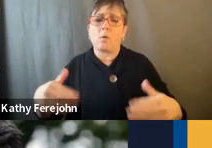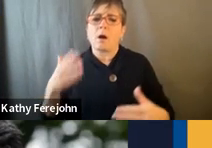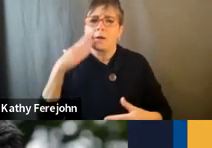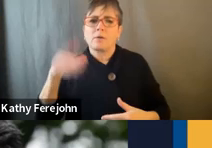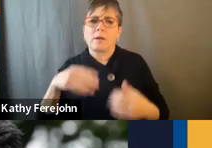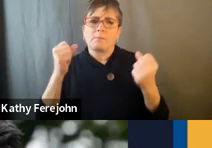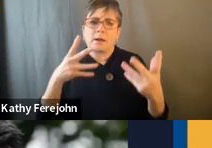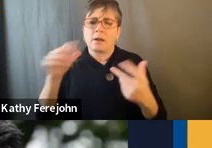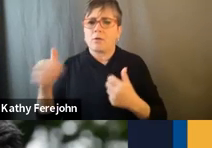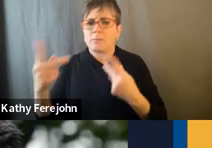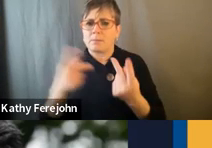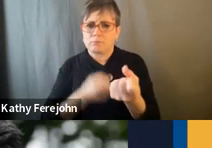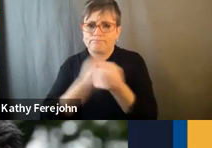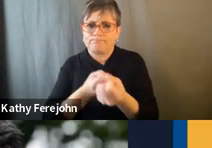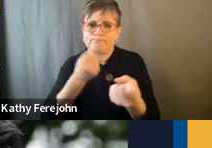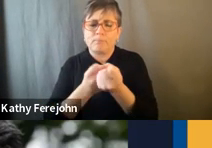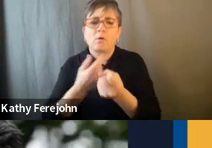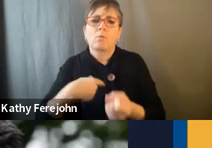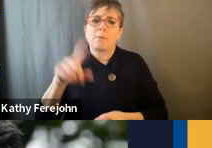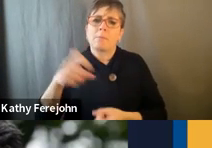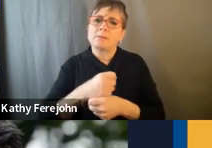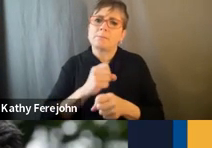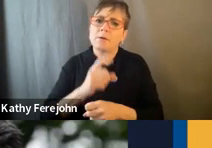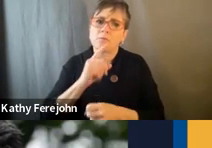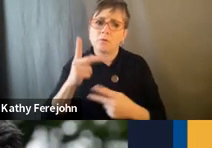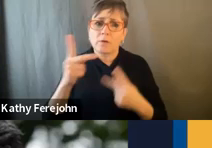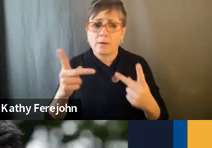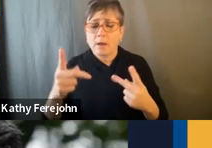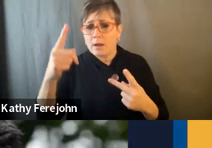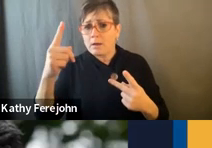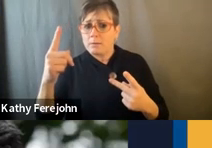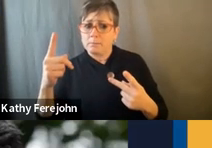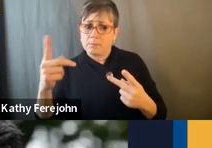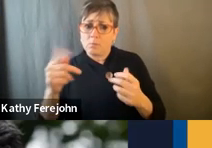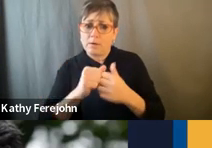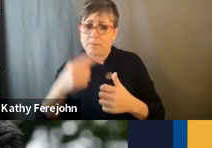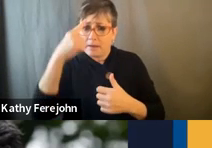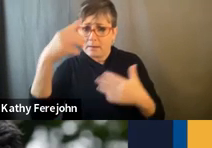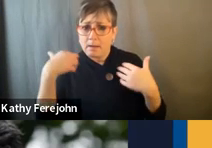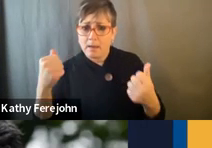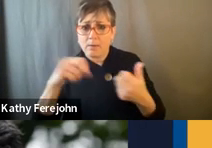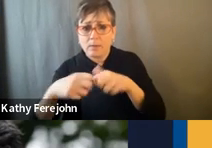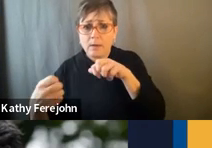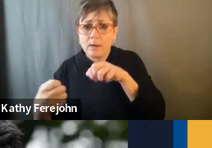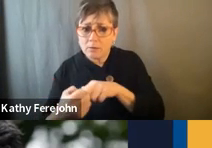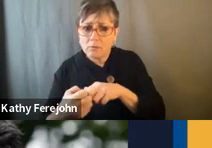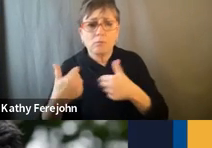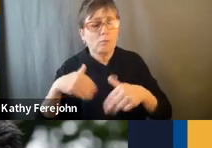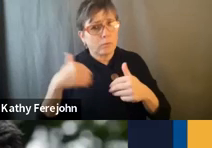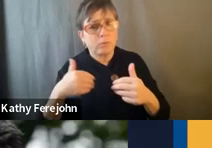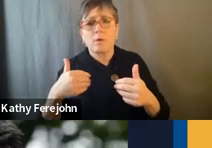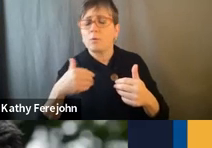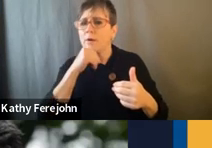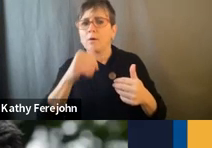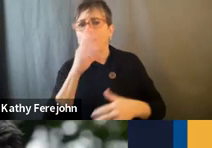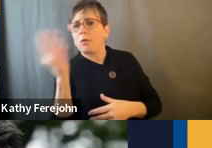Senate president, that we need to make sure that those with disabilities, the mental health challenge that they face, that collectively it's not on the back burner. And I know